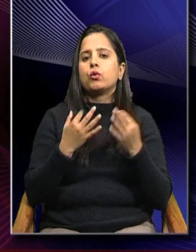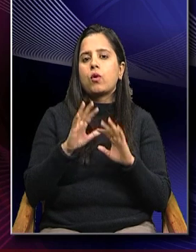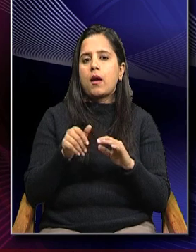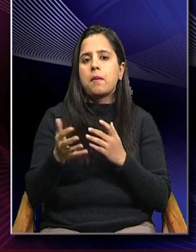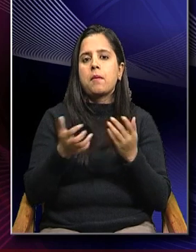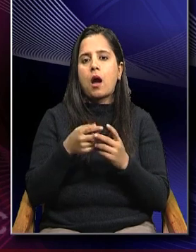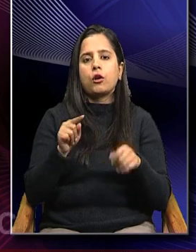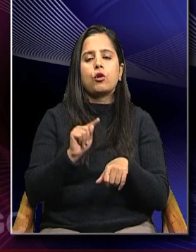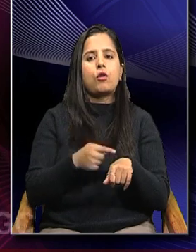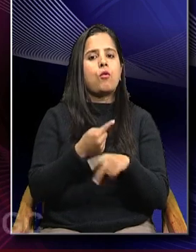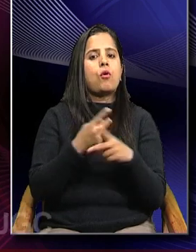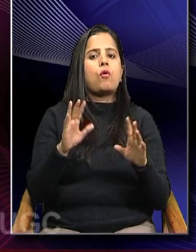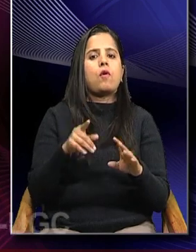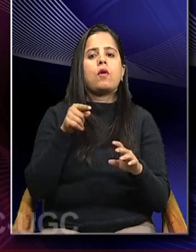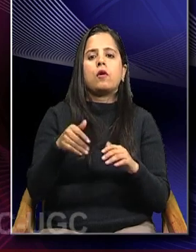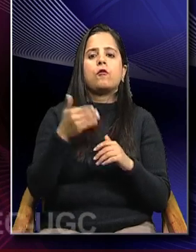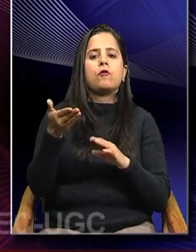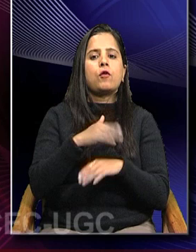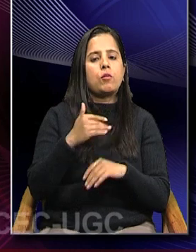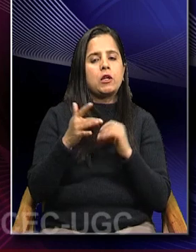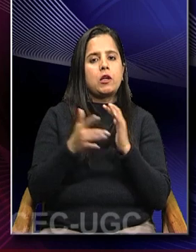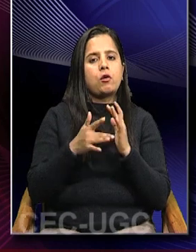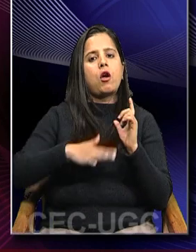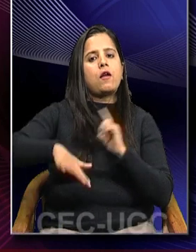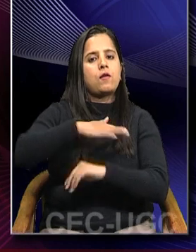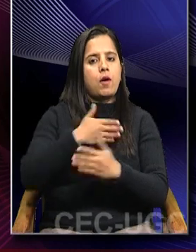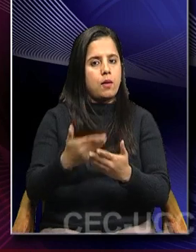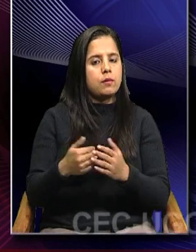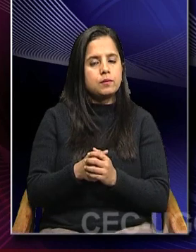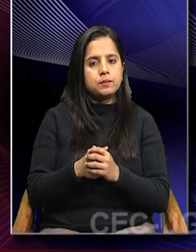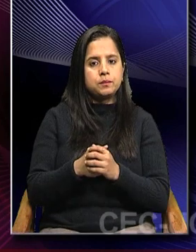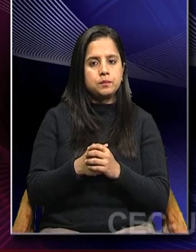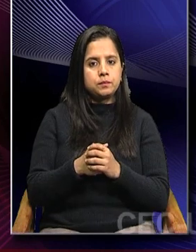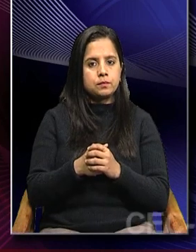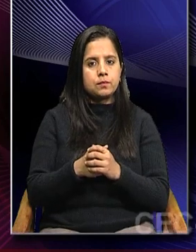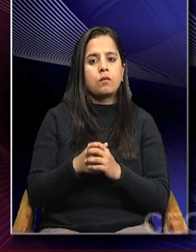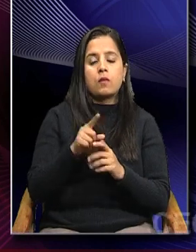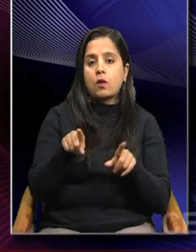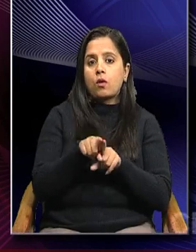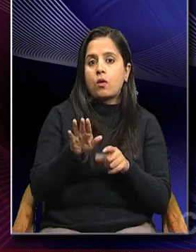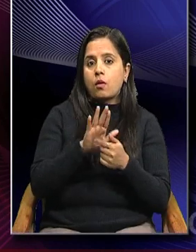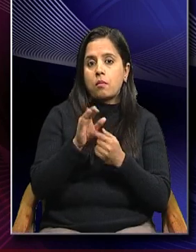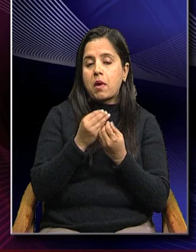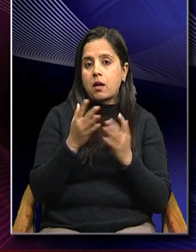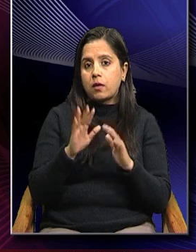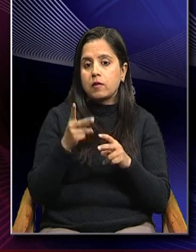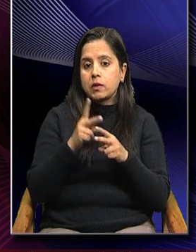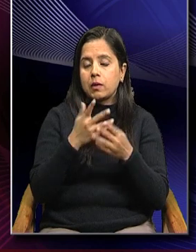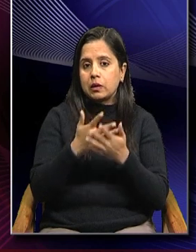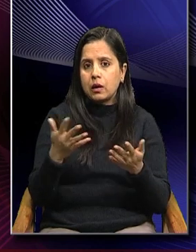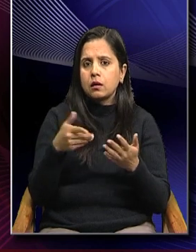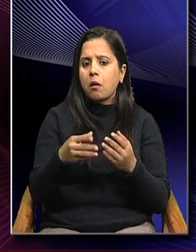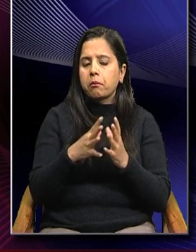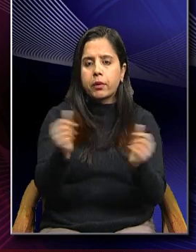marketing opportunities, and that is coming from the technological environment. But it also turns many existing product